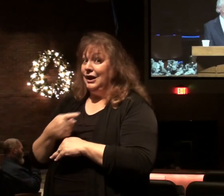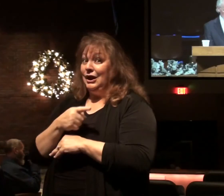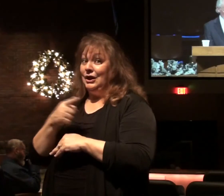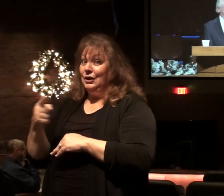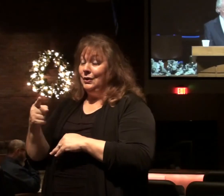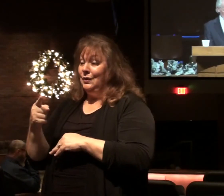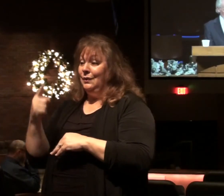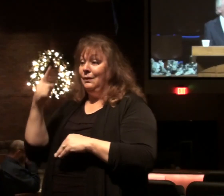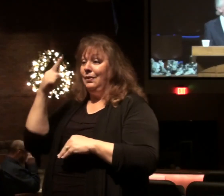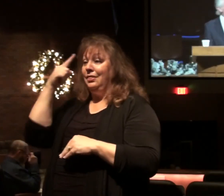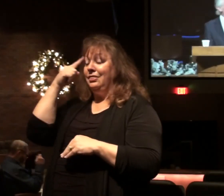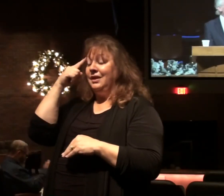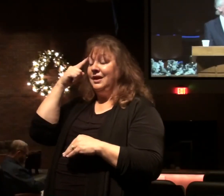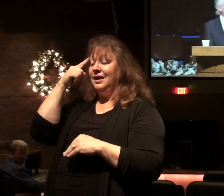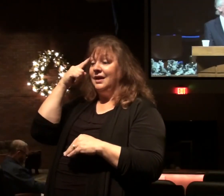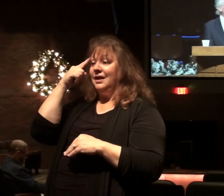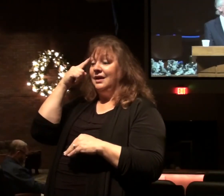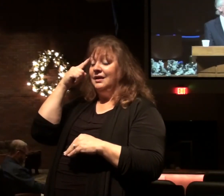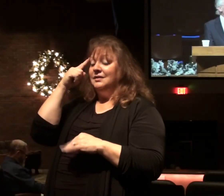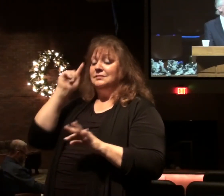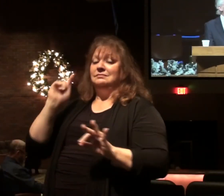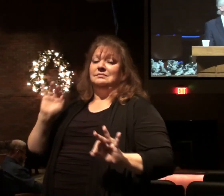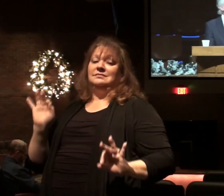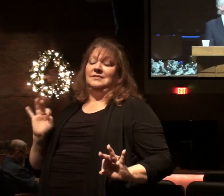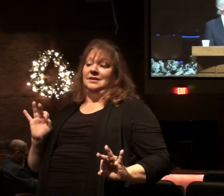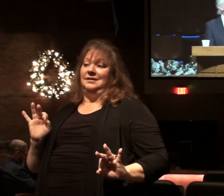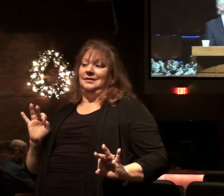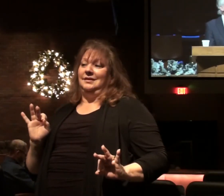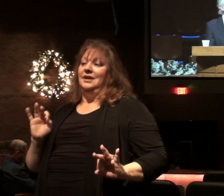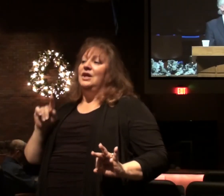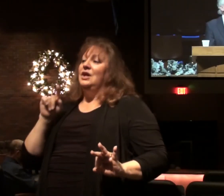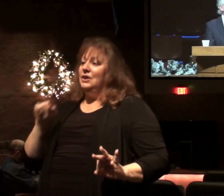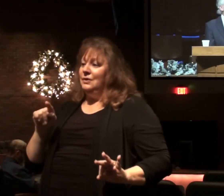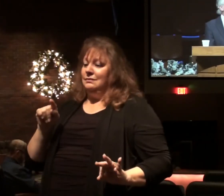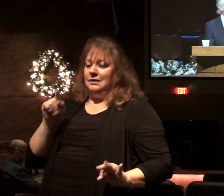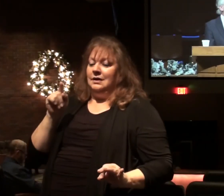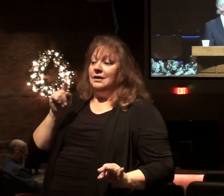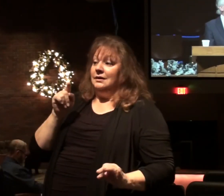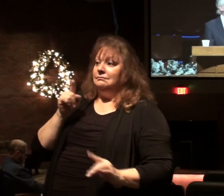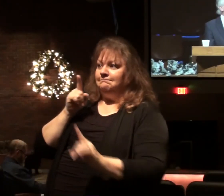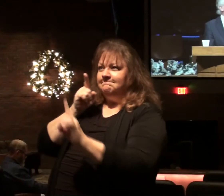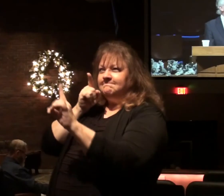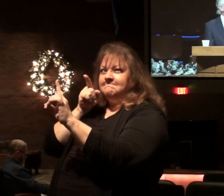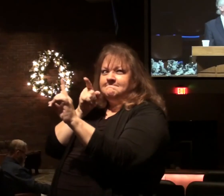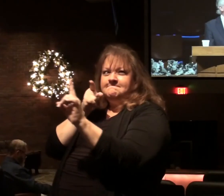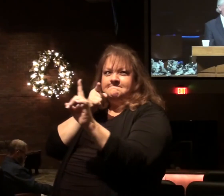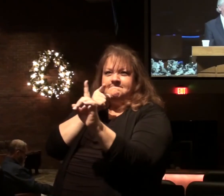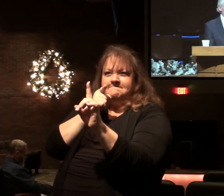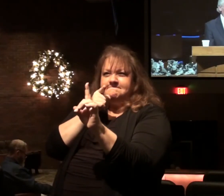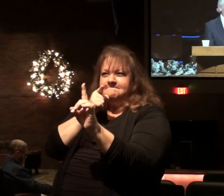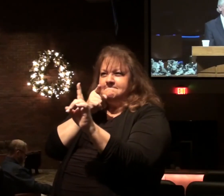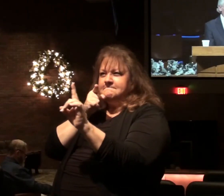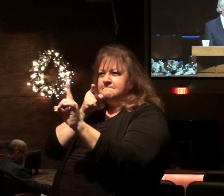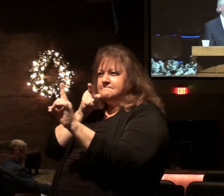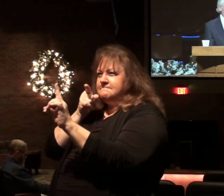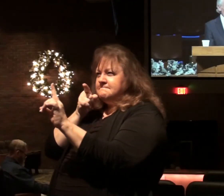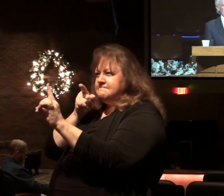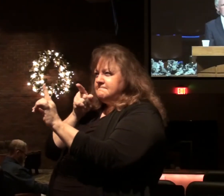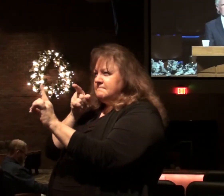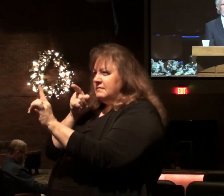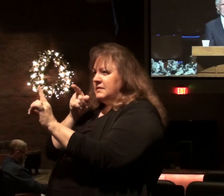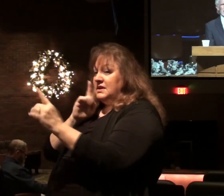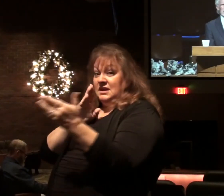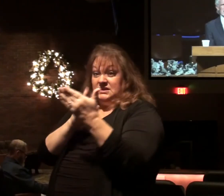don't ever have lose sight of the fact. You are in the devil's sights. He is the opposer